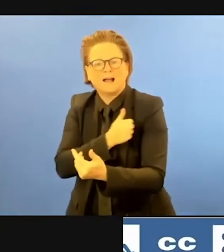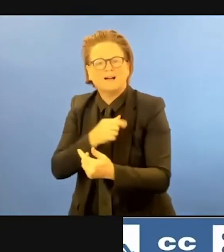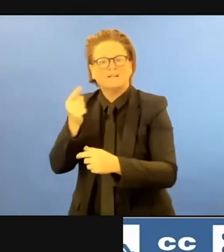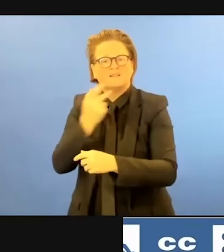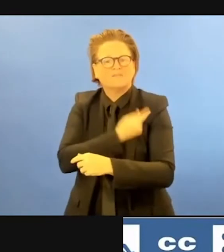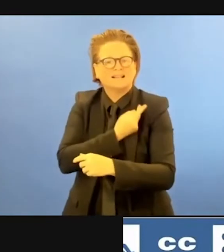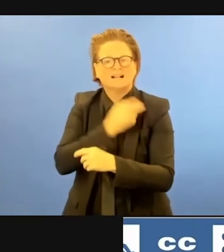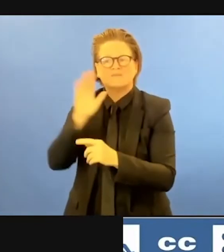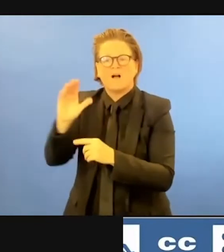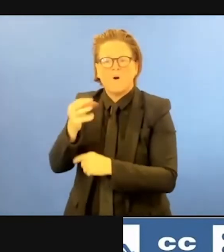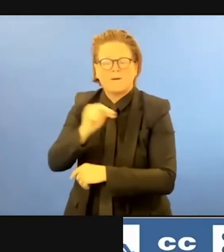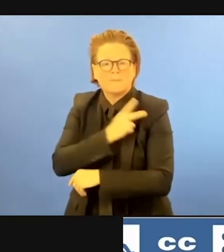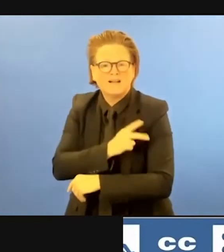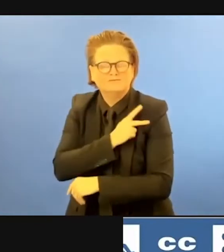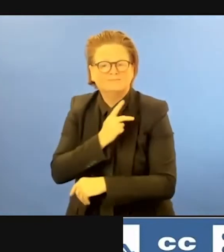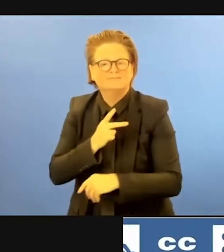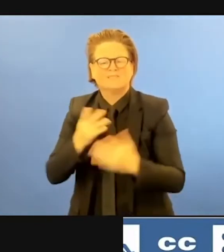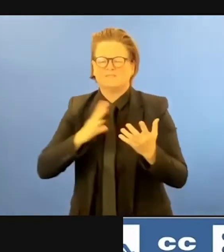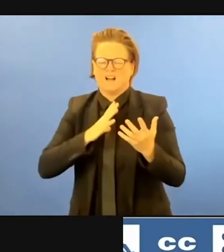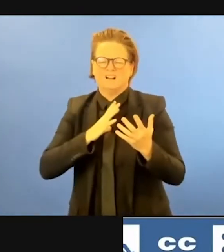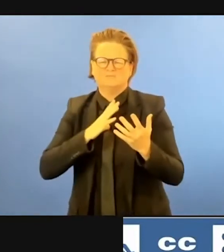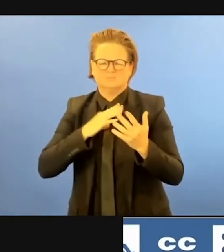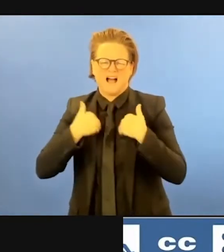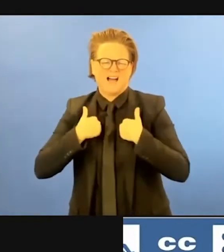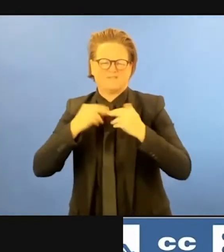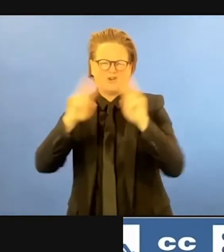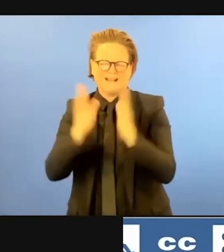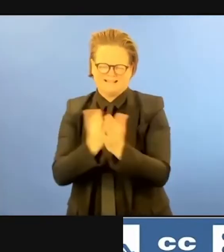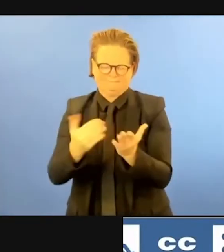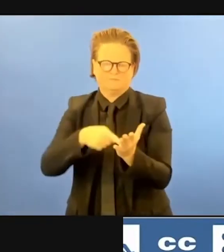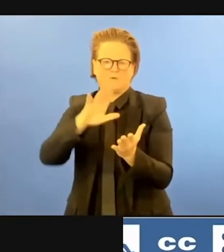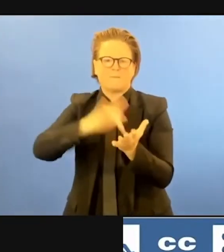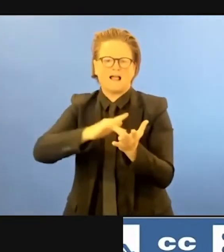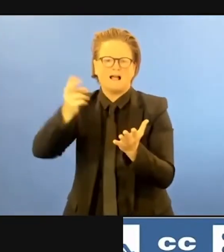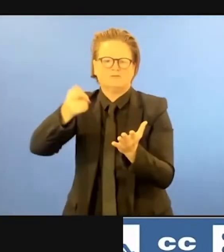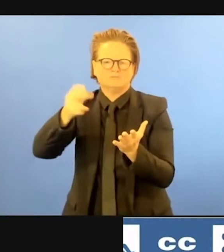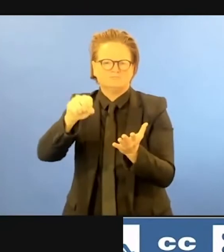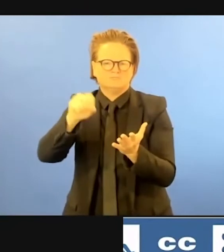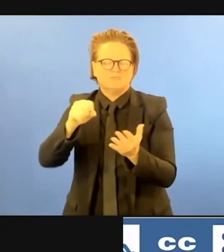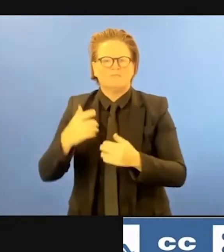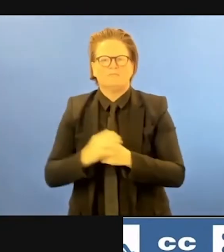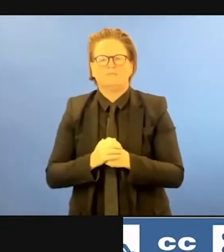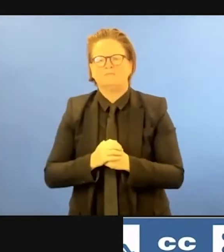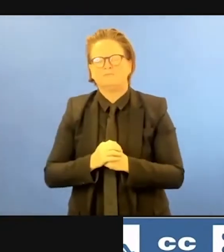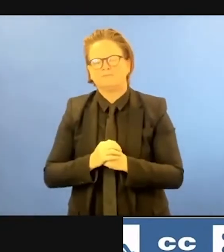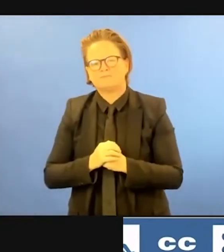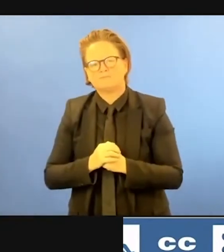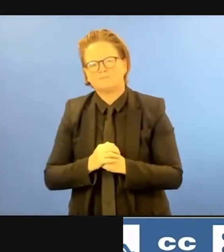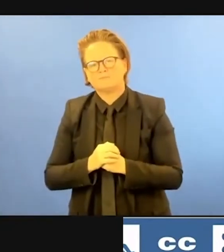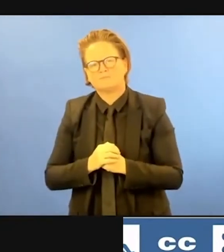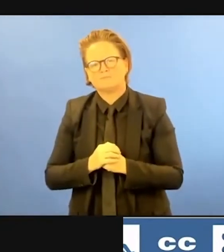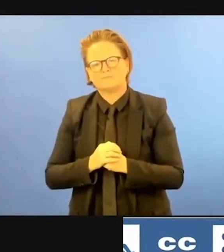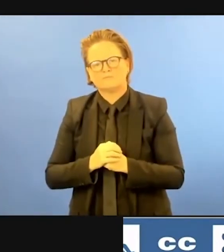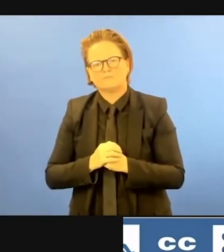then they should also use their clinical judgment in assessing risk, because there is, with all of this